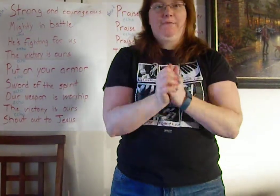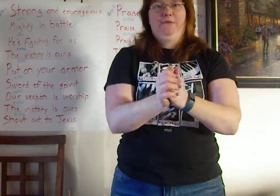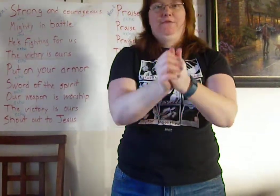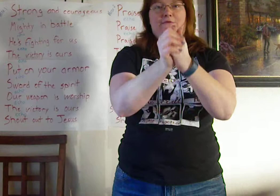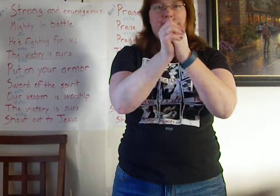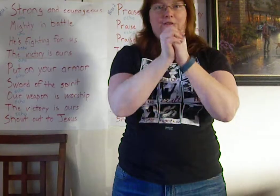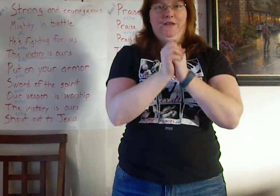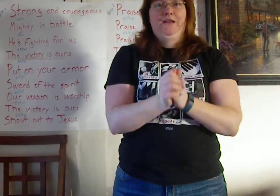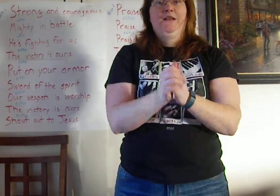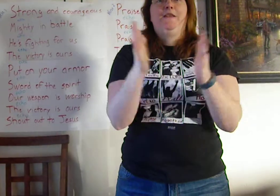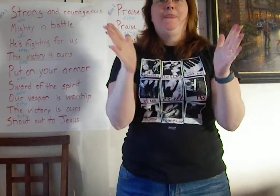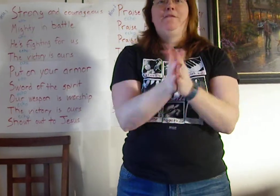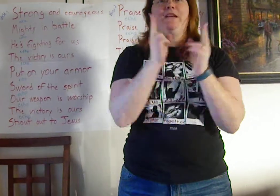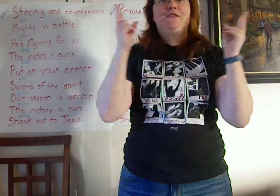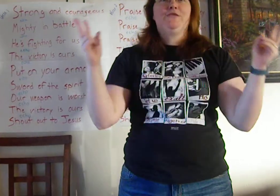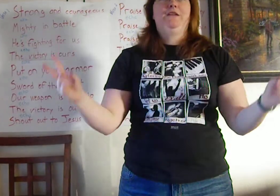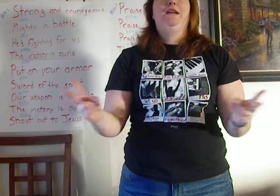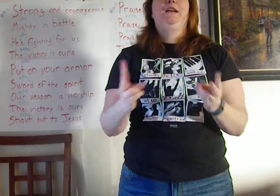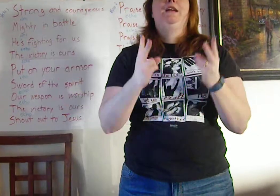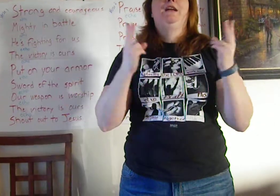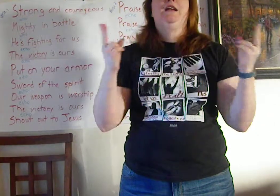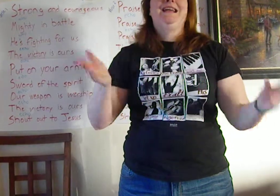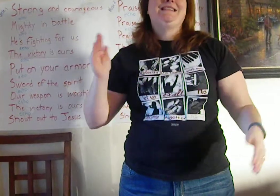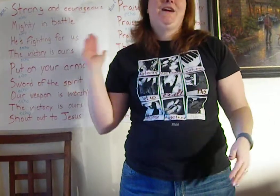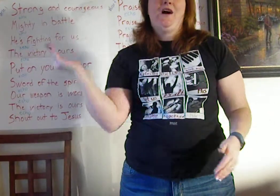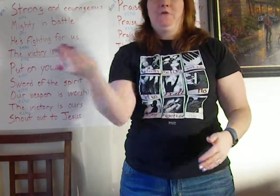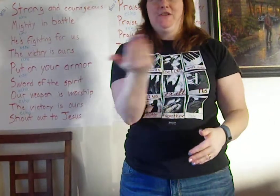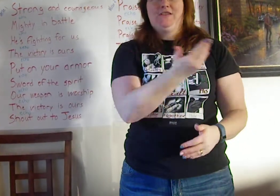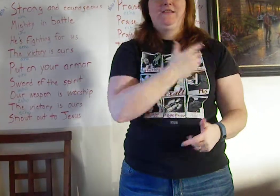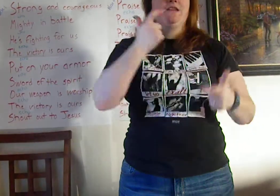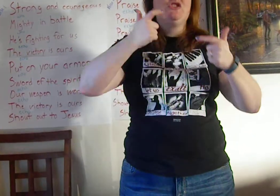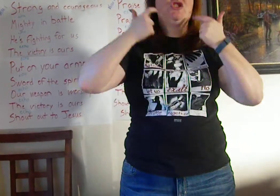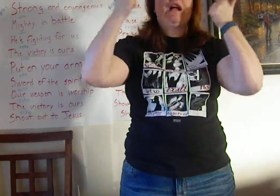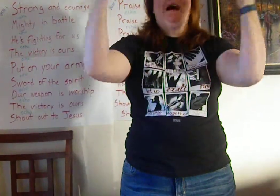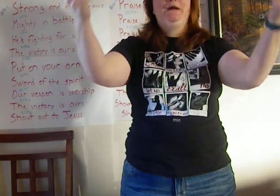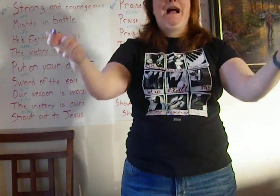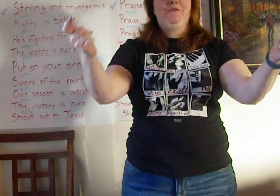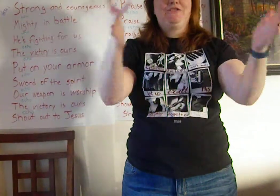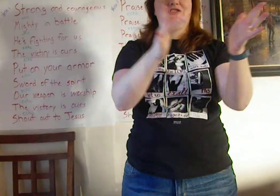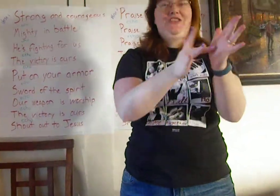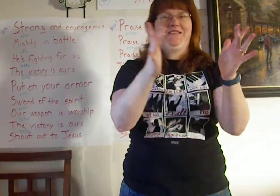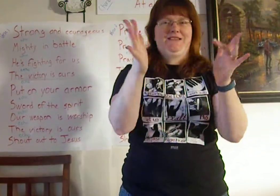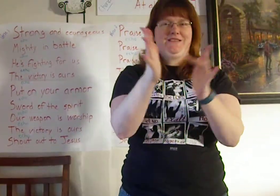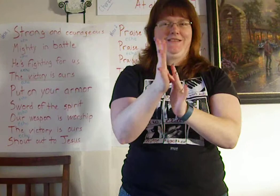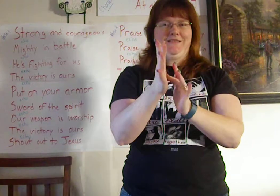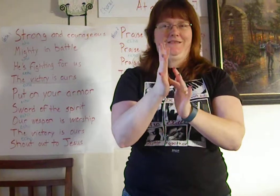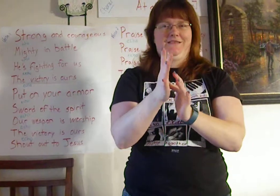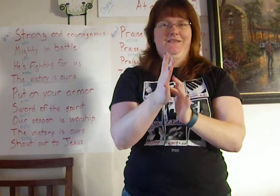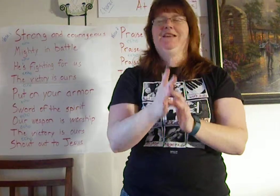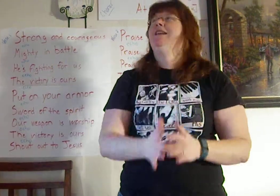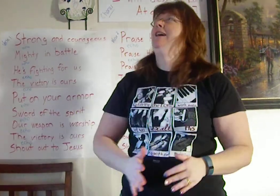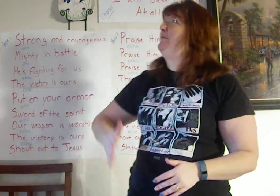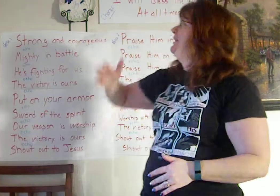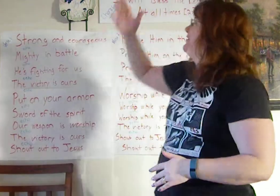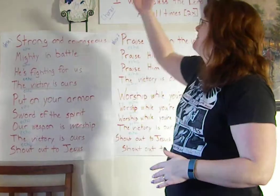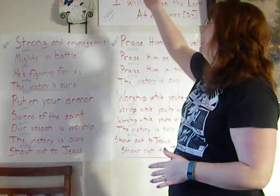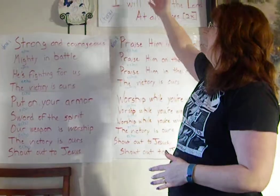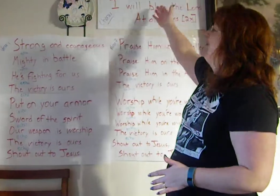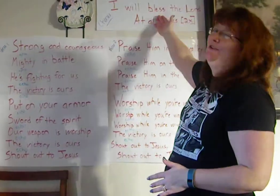worship. The victory is ours. Shout out to Jesus. And then it goes back